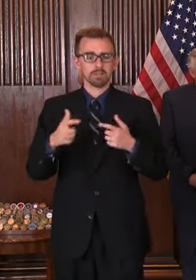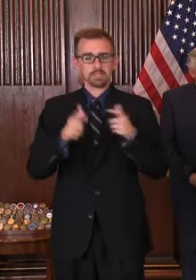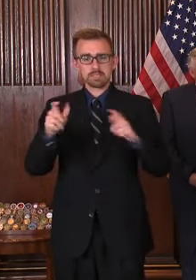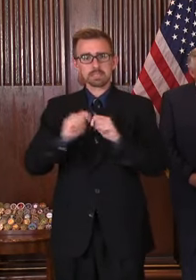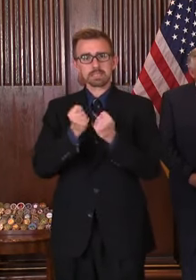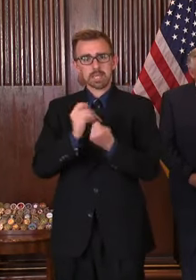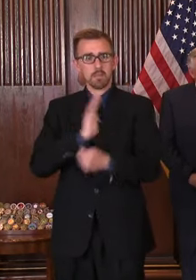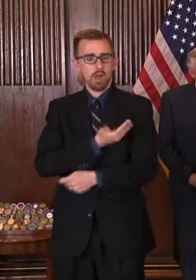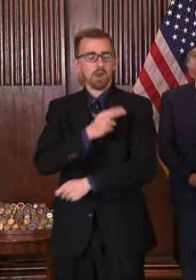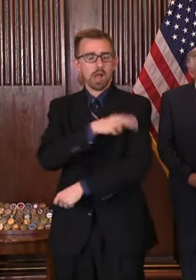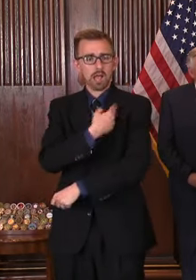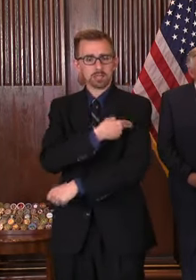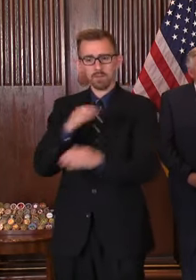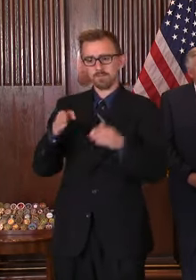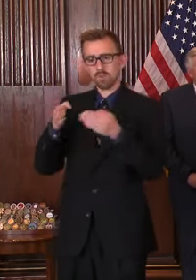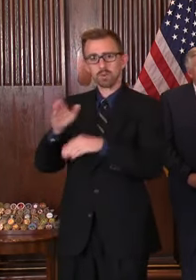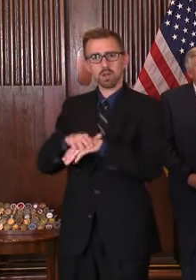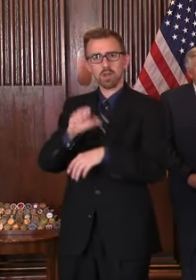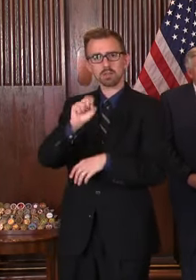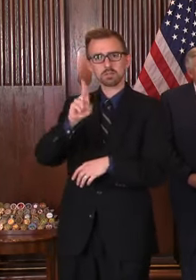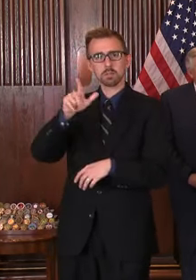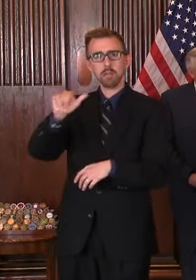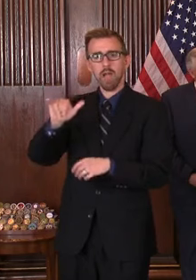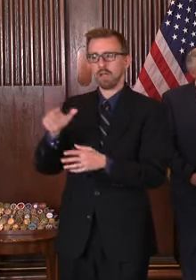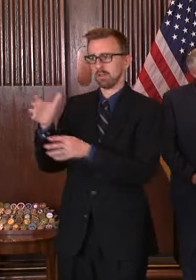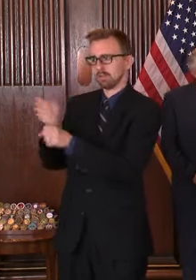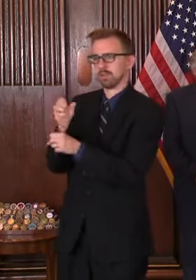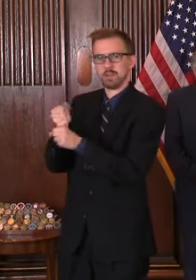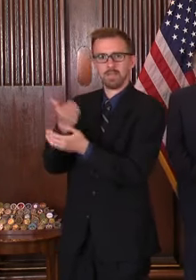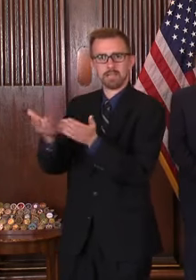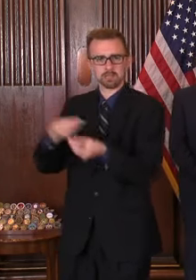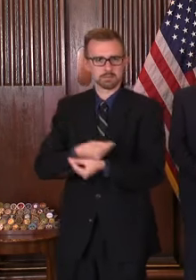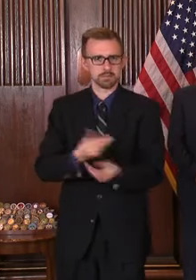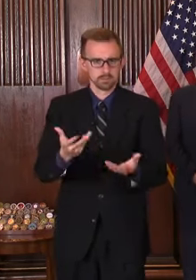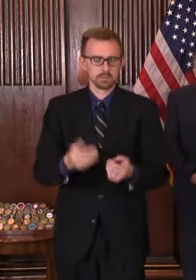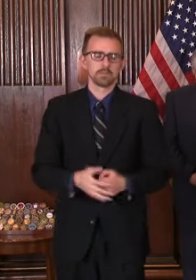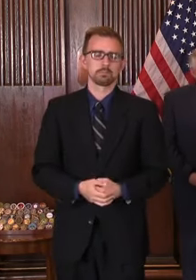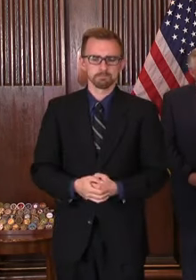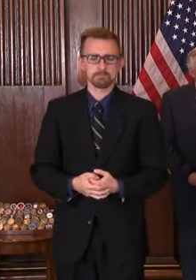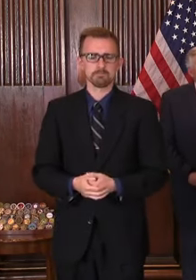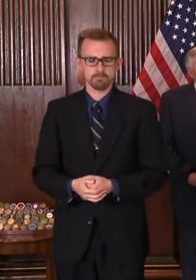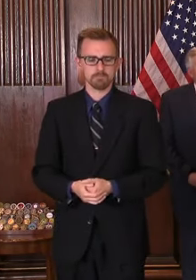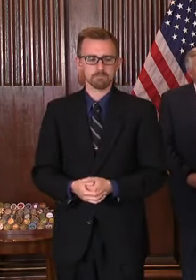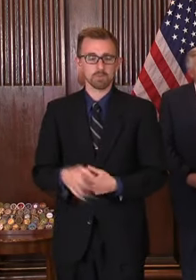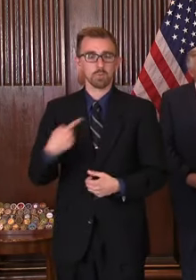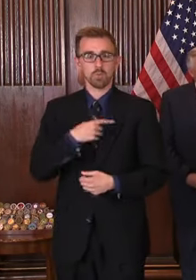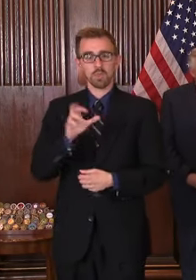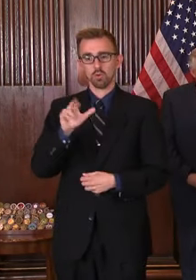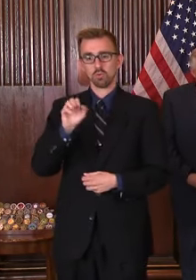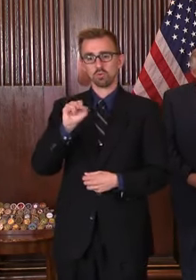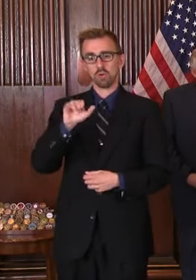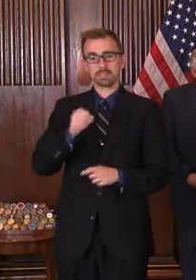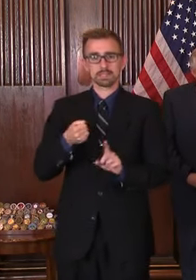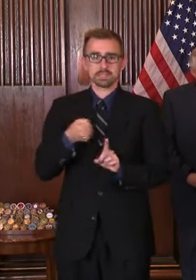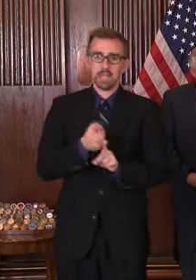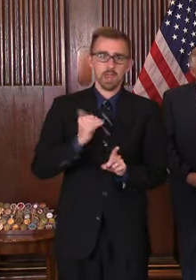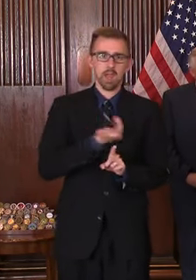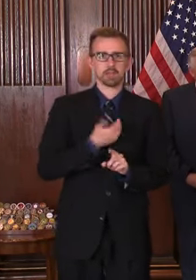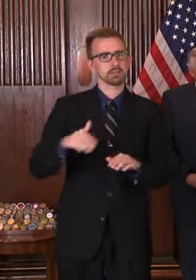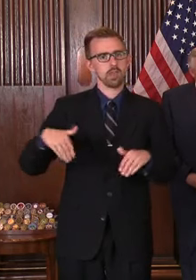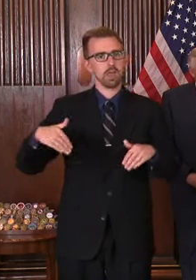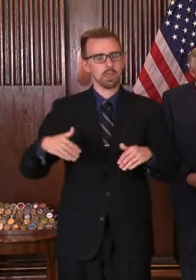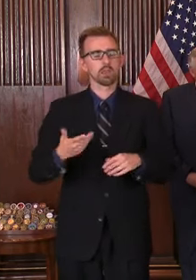hospital that just works on the supply side of things. So again, we haven't had those crisis level